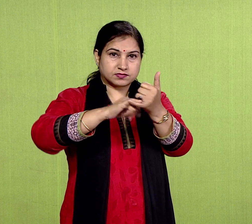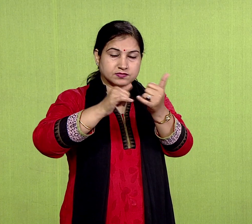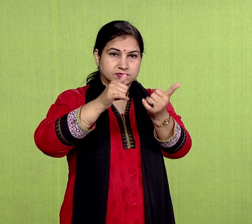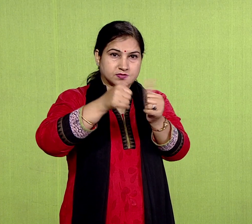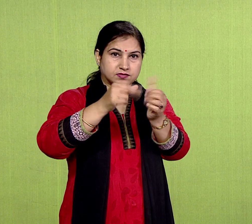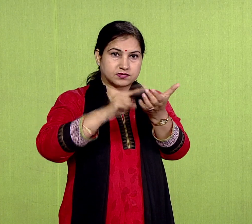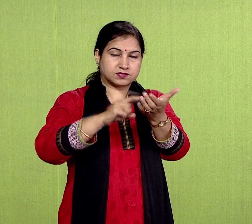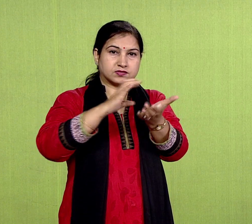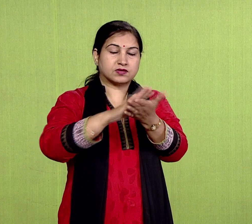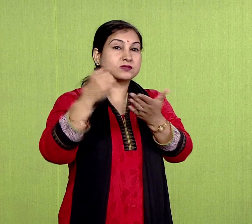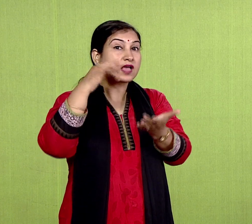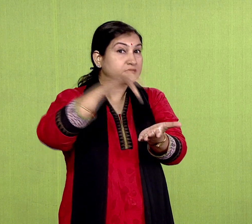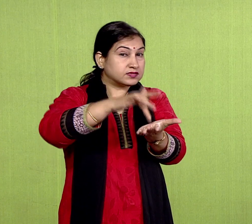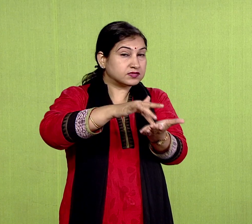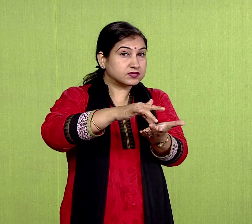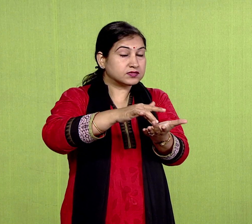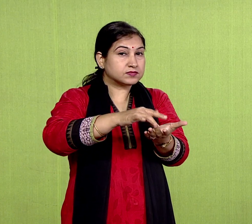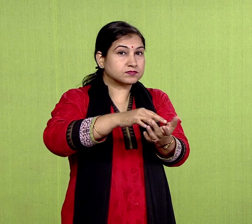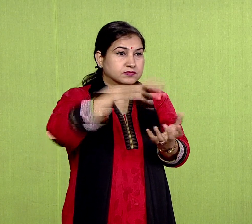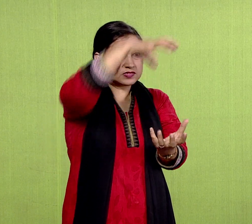and temples of South India